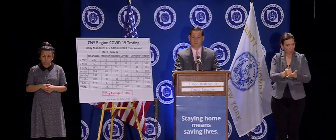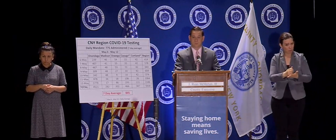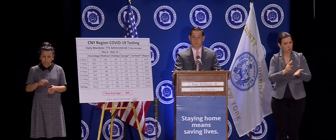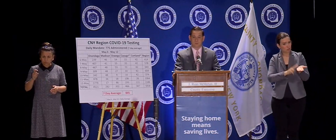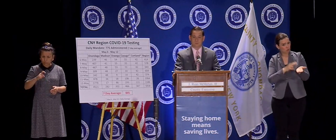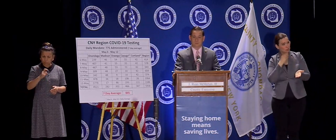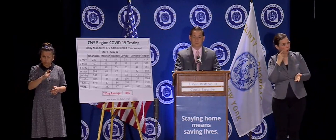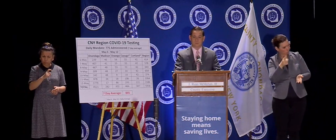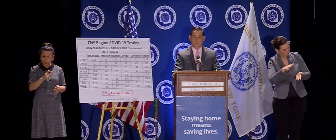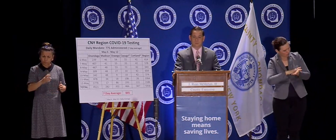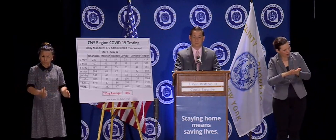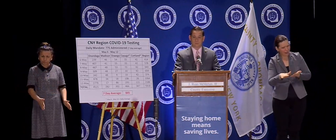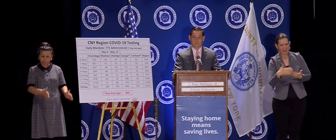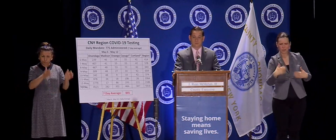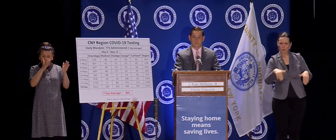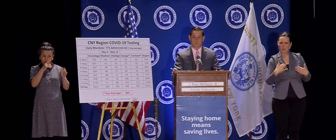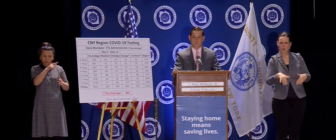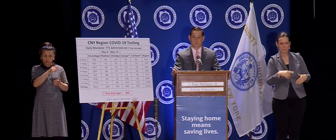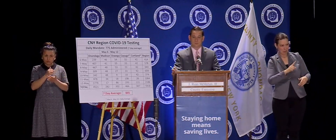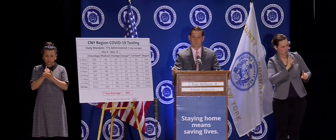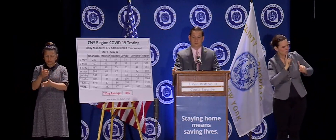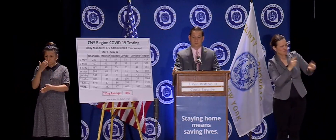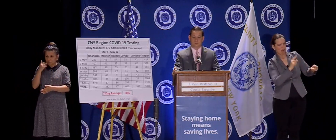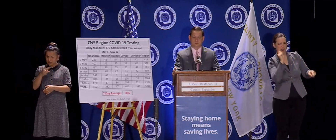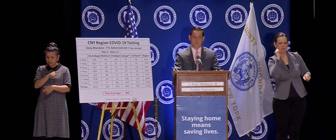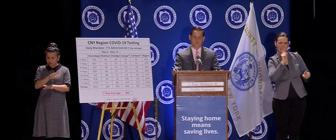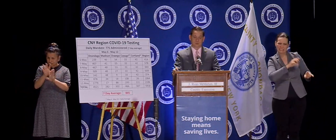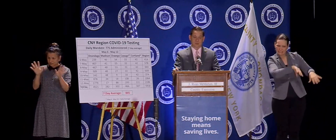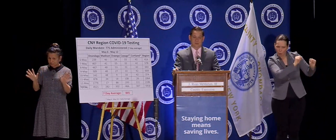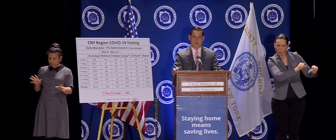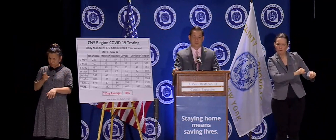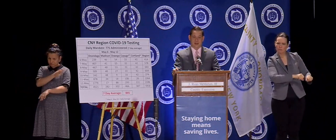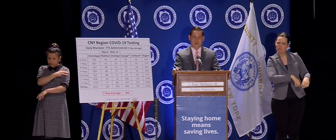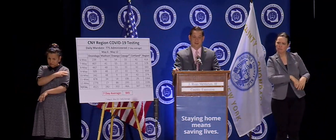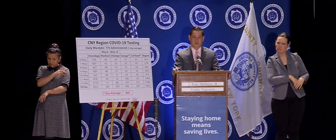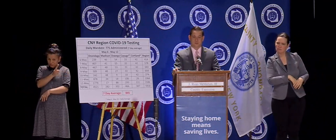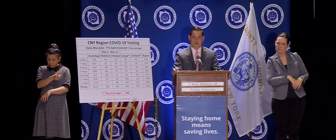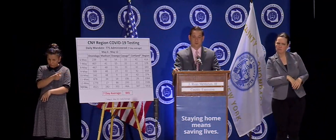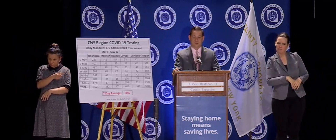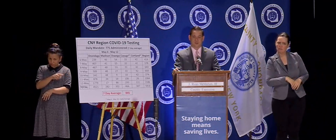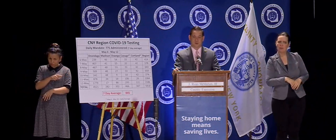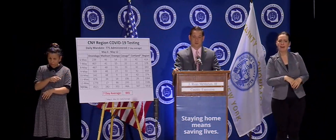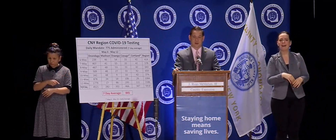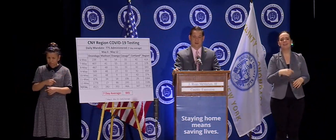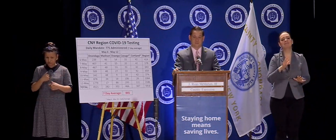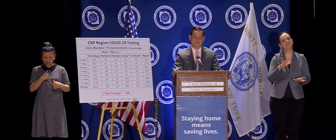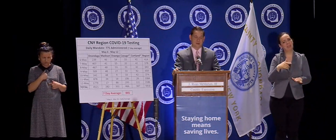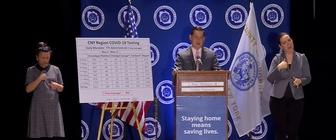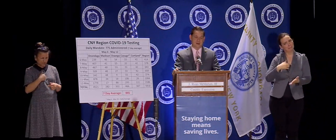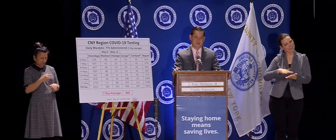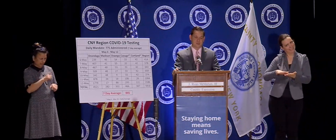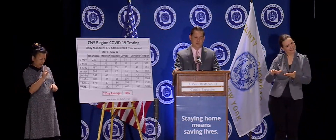to make sure that governor's executive order is followed? Nice guy, Andrew. Some would disagree with